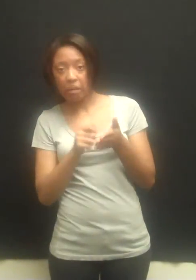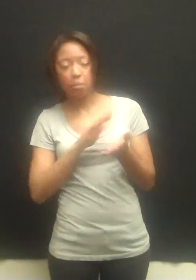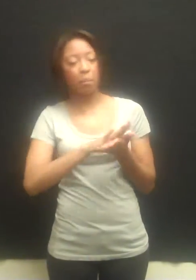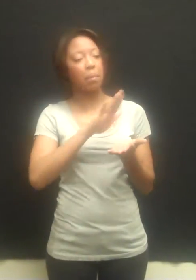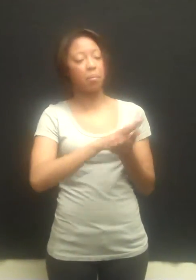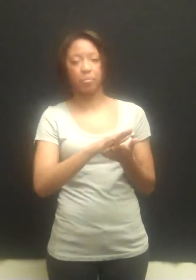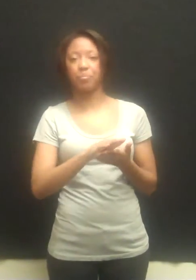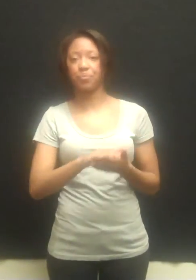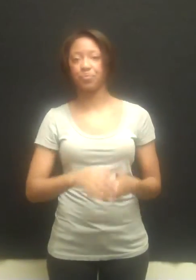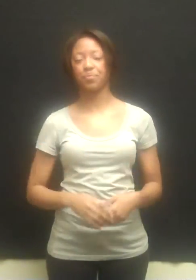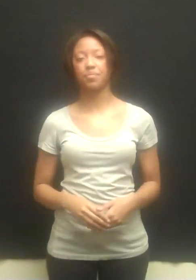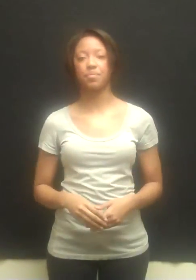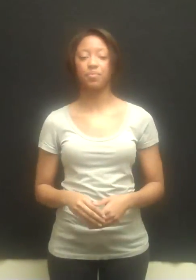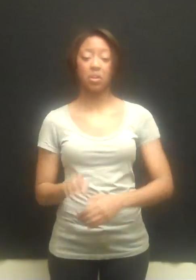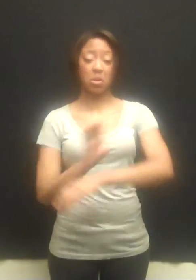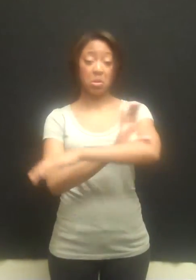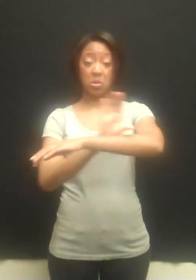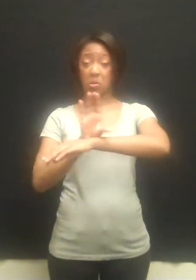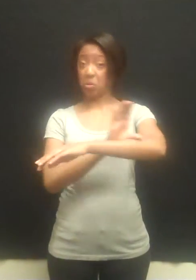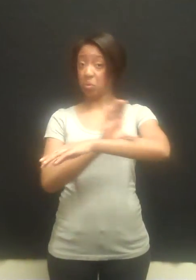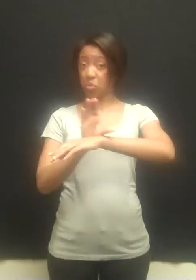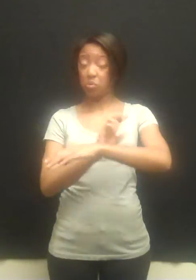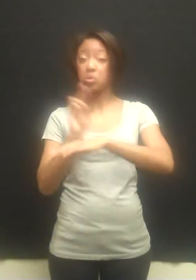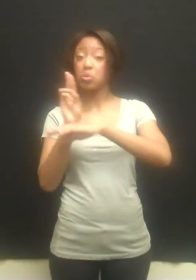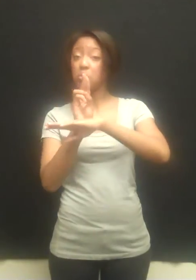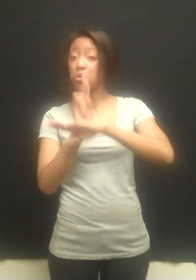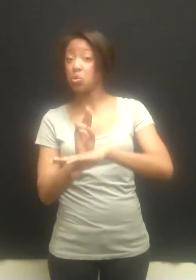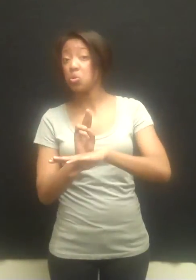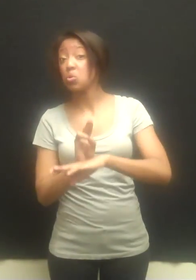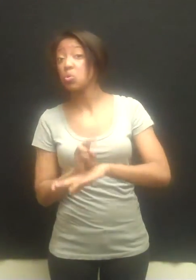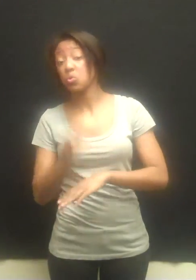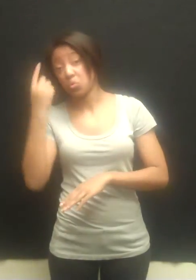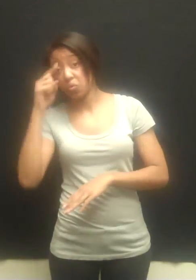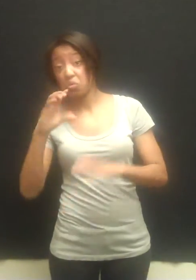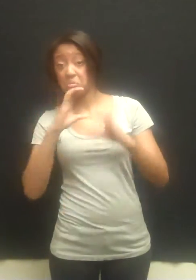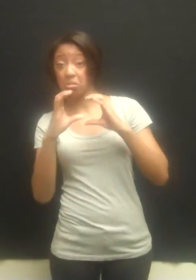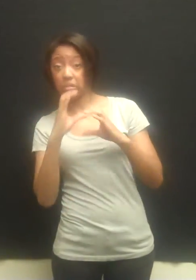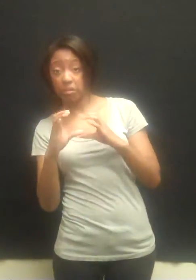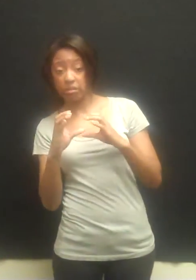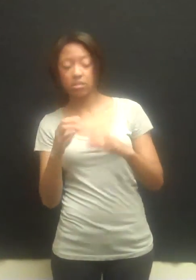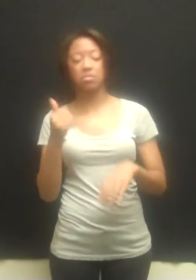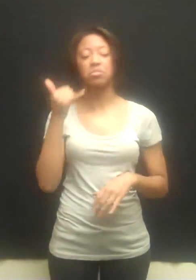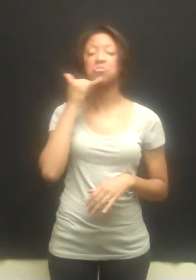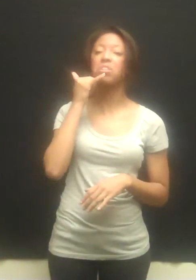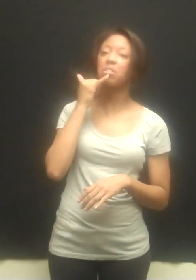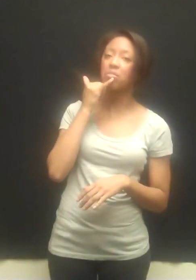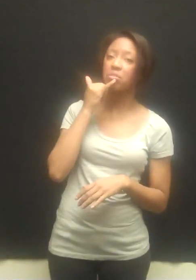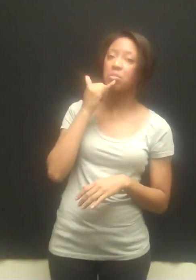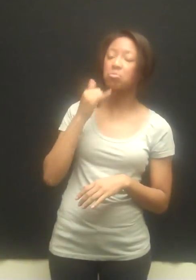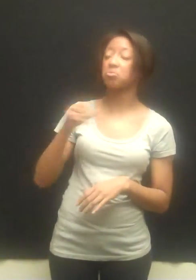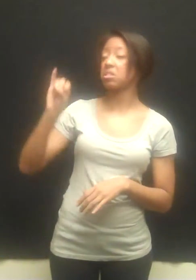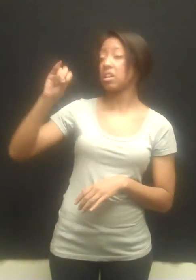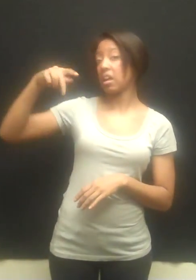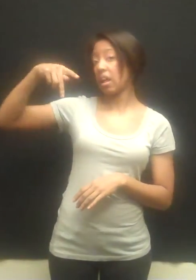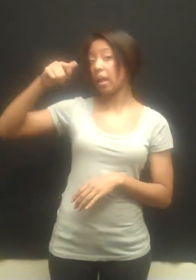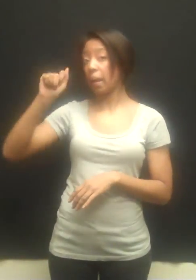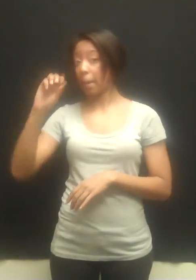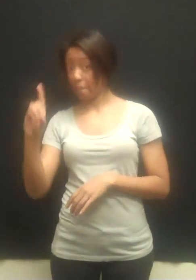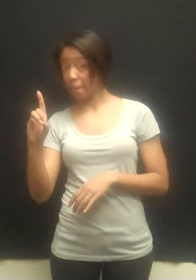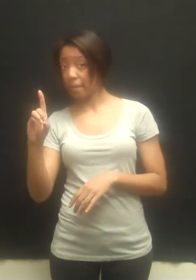Computers can also be utilized for communication. Telephones, the iPads that you've seen, can be used.